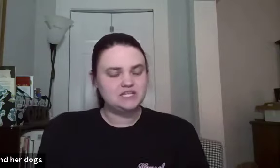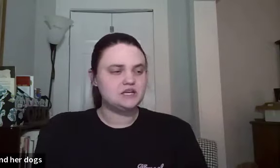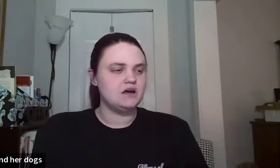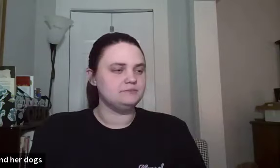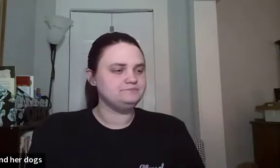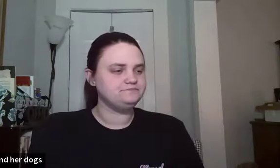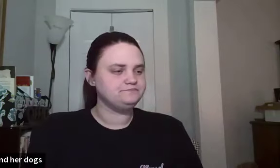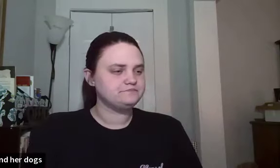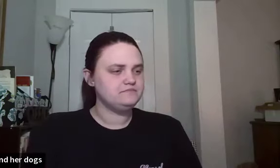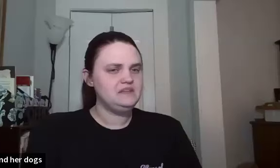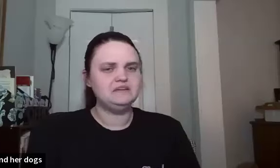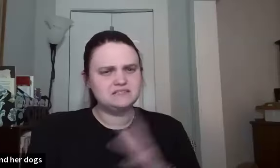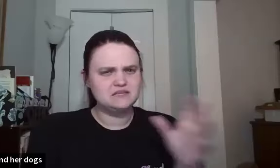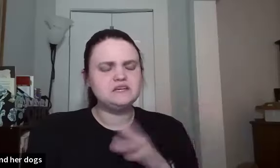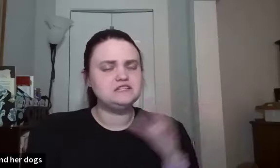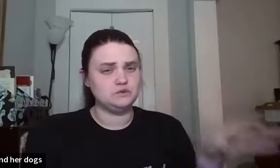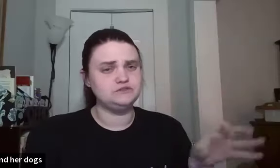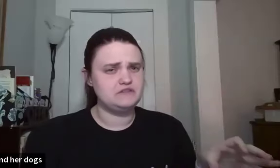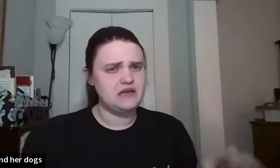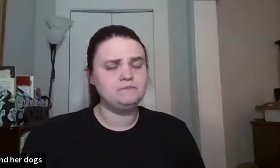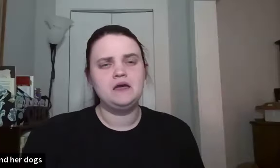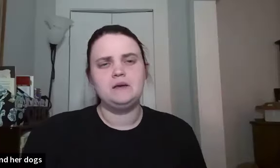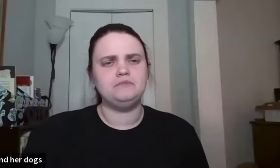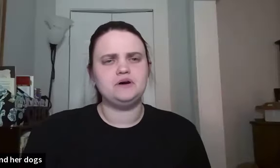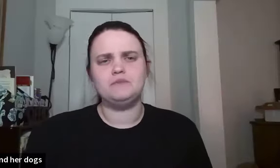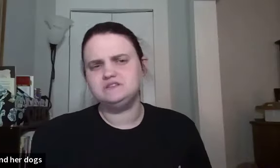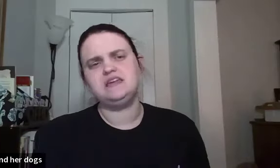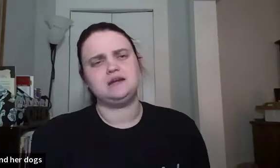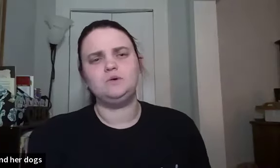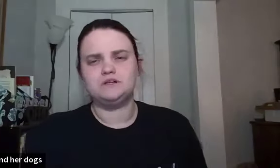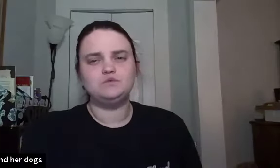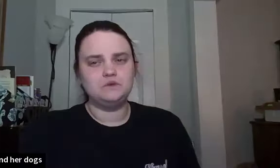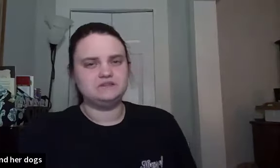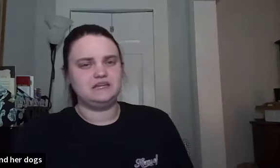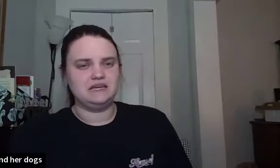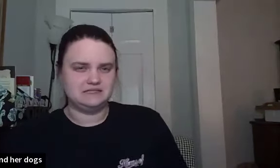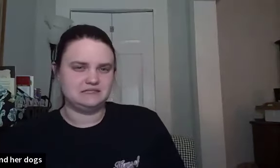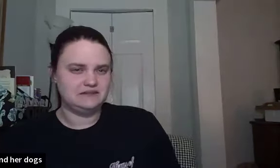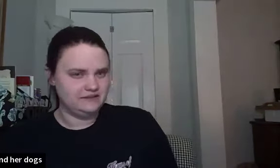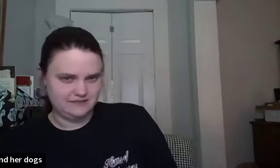change. Because some signs will do that, but most of the animal ones will stay consistently the